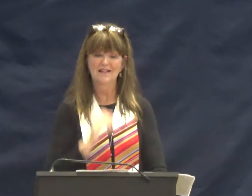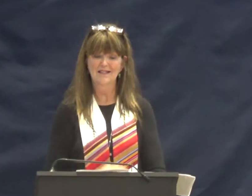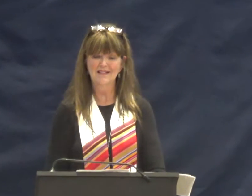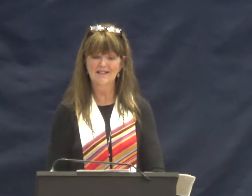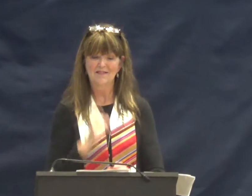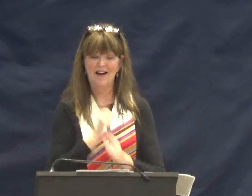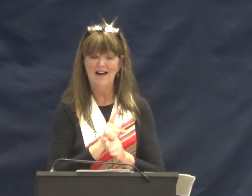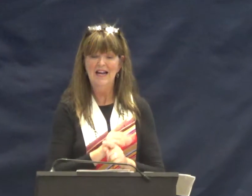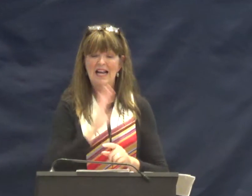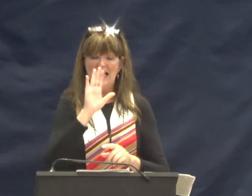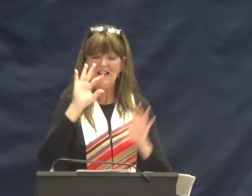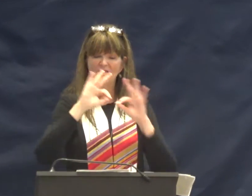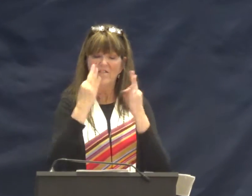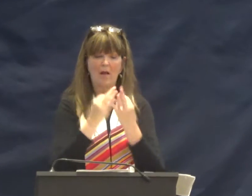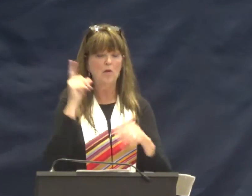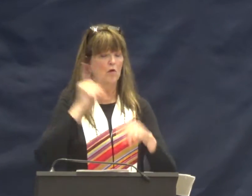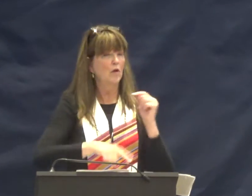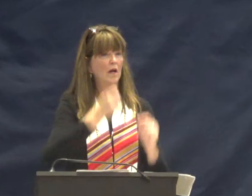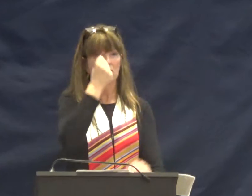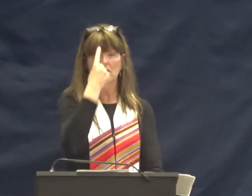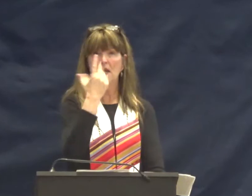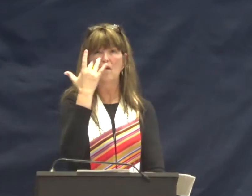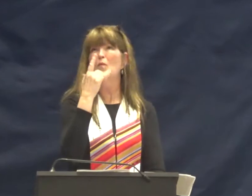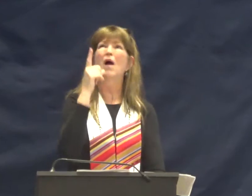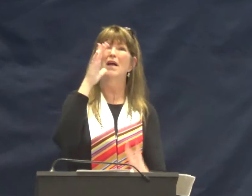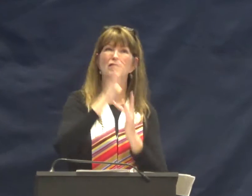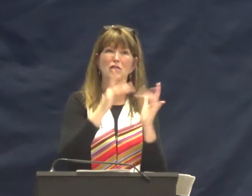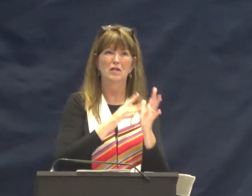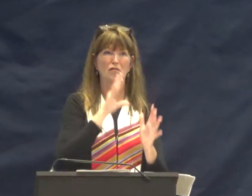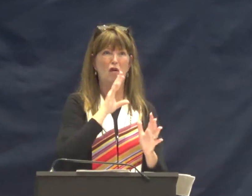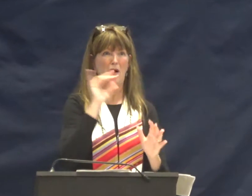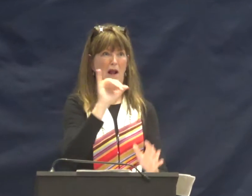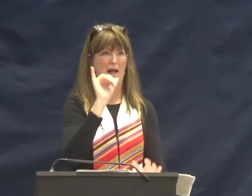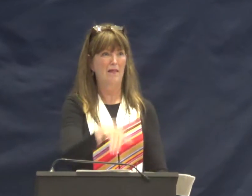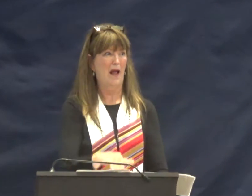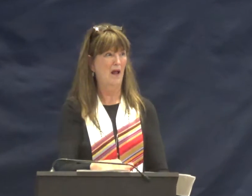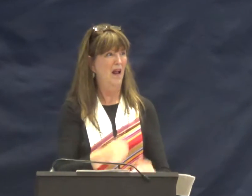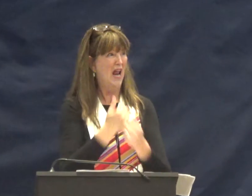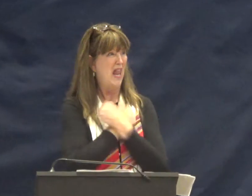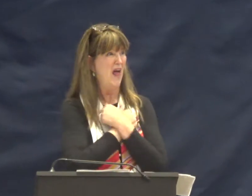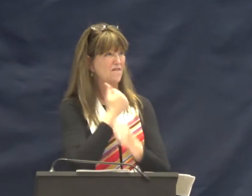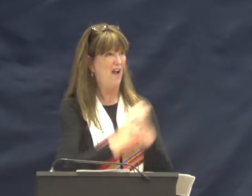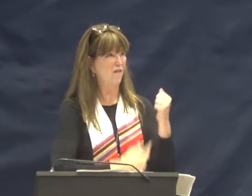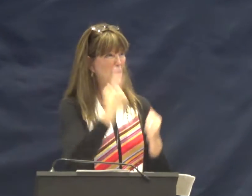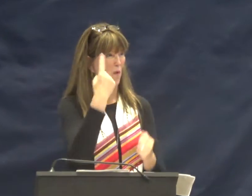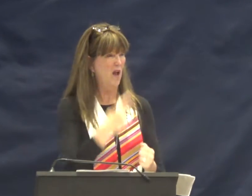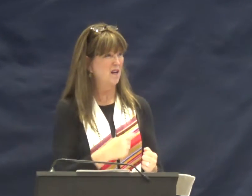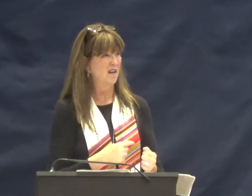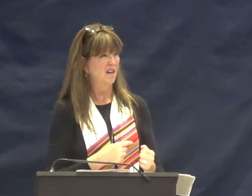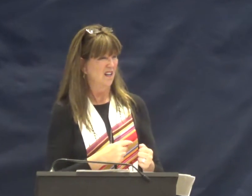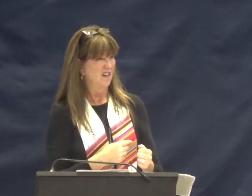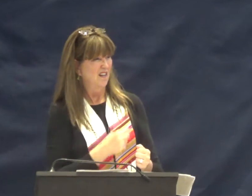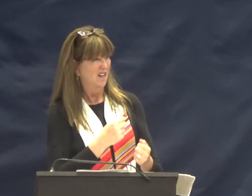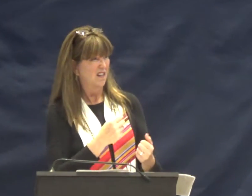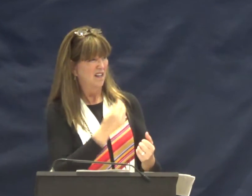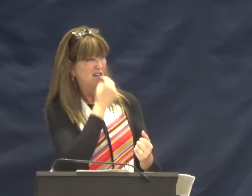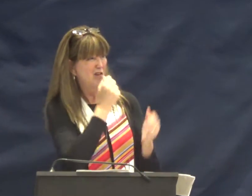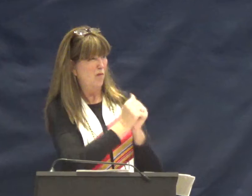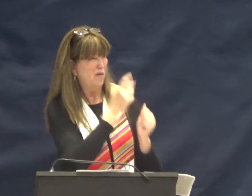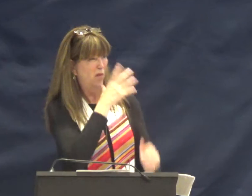So he was talking from his own personal experience. His own family could not understand why he was saying things like